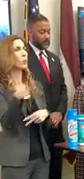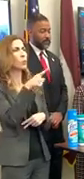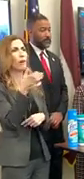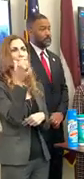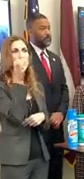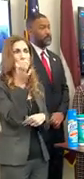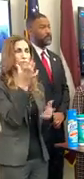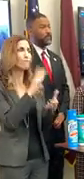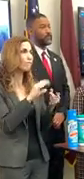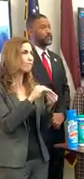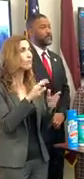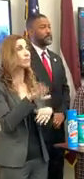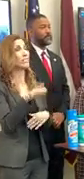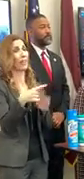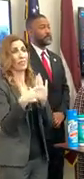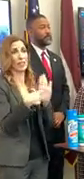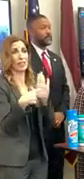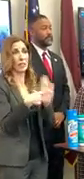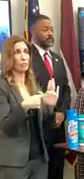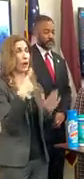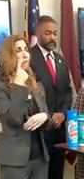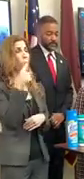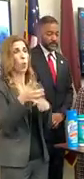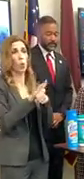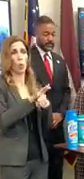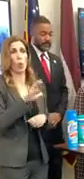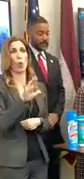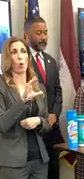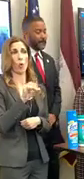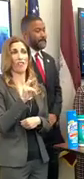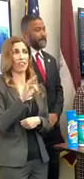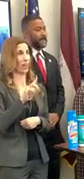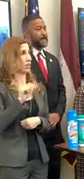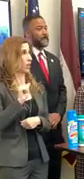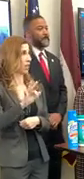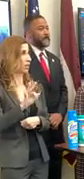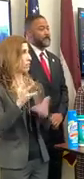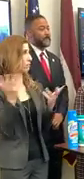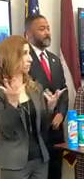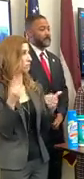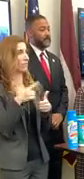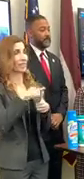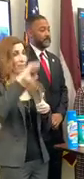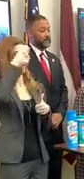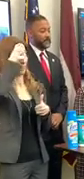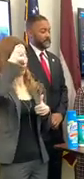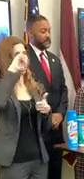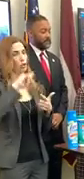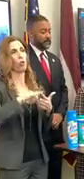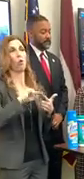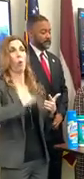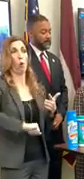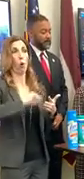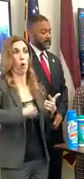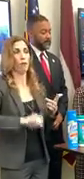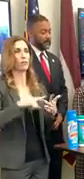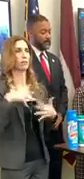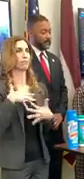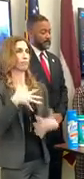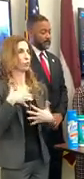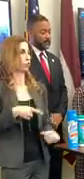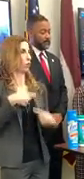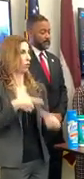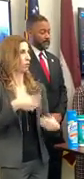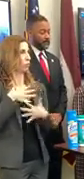listening. The symptoms of COVID-19 are fever, cough, and shortness of